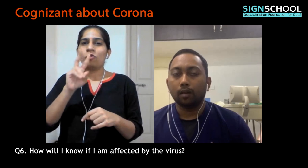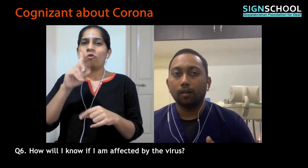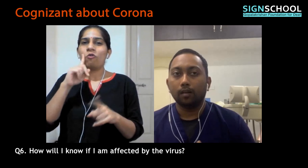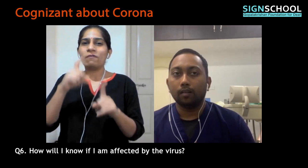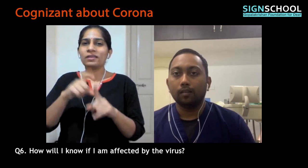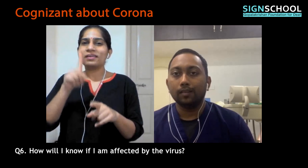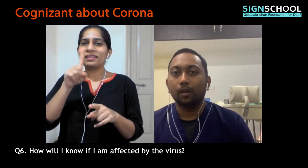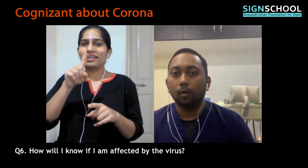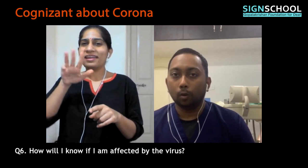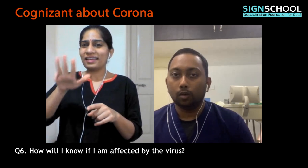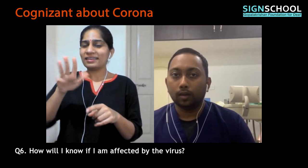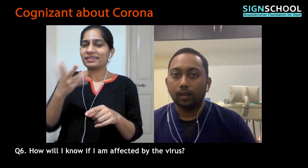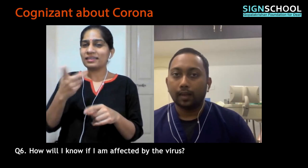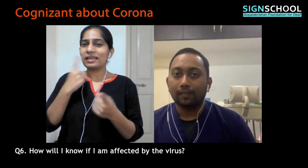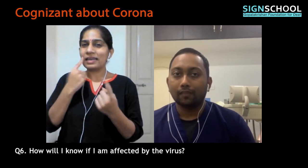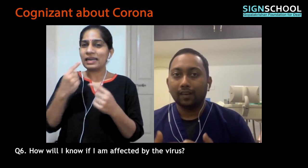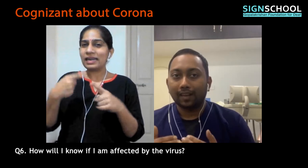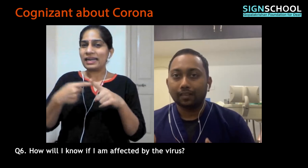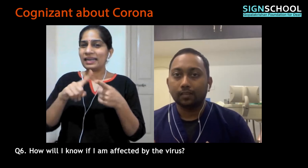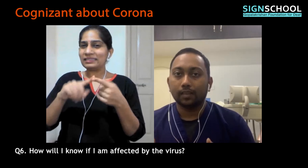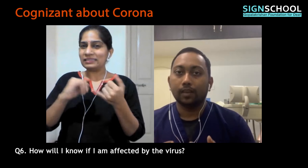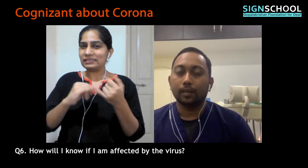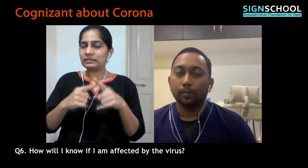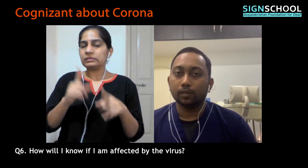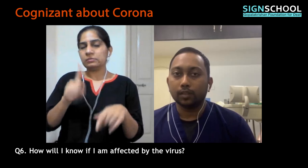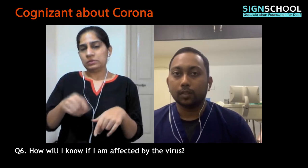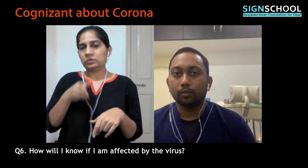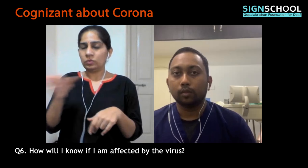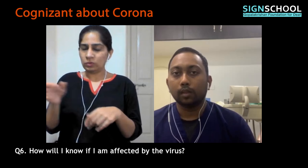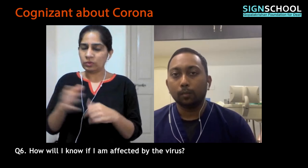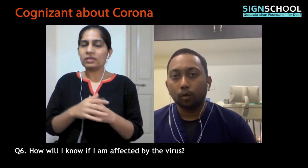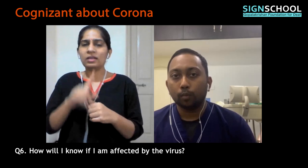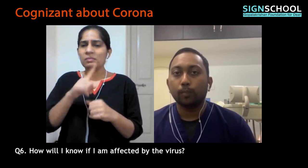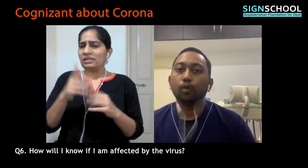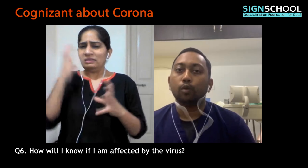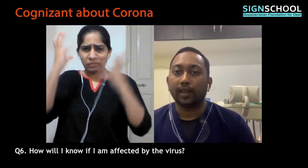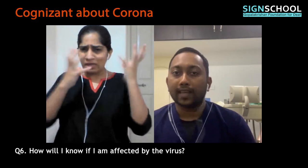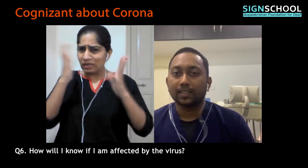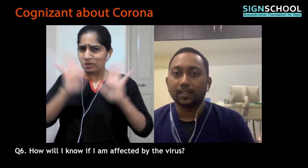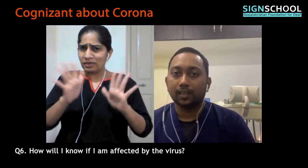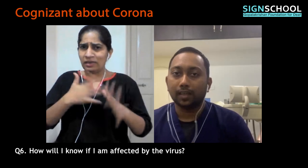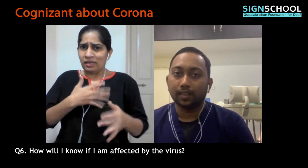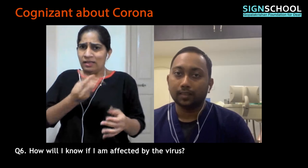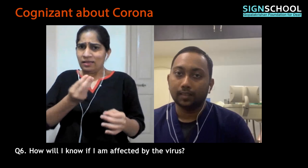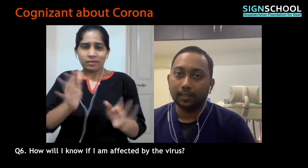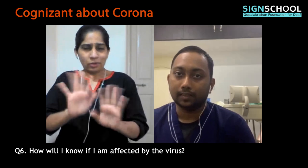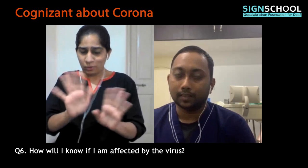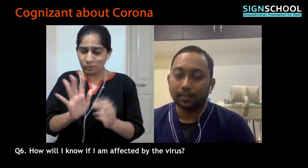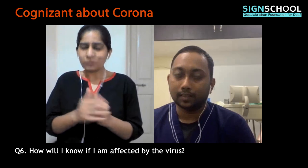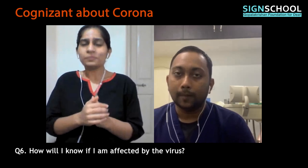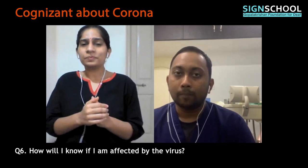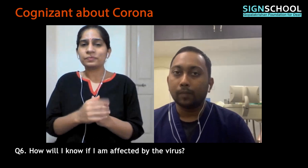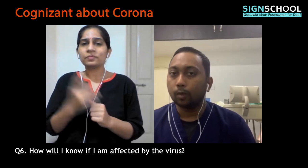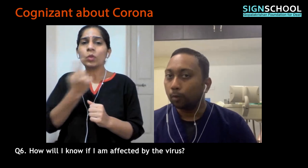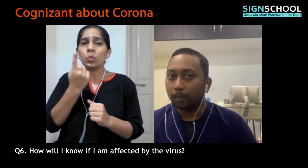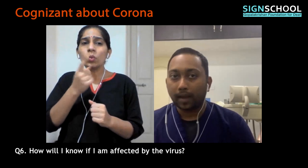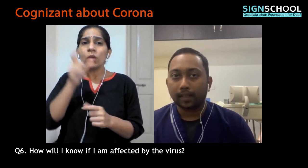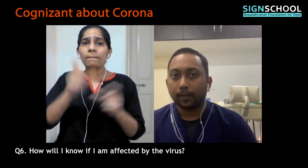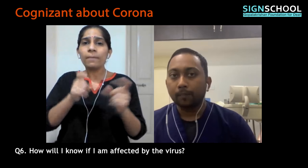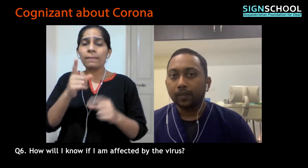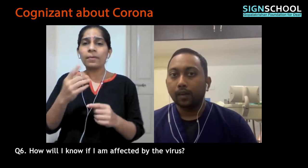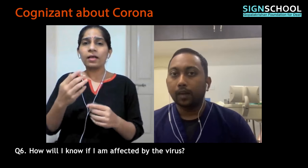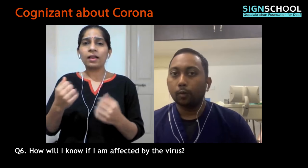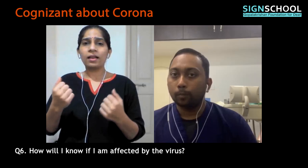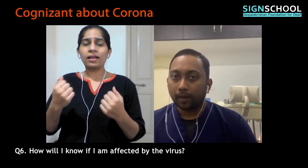People who are a little old have less immune system, so they are more prone to catch these. But